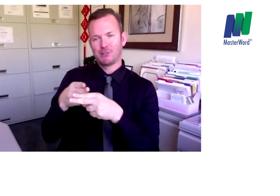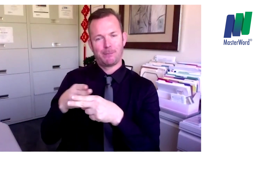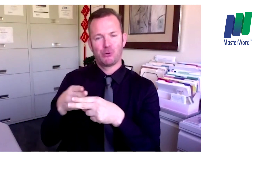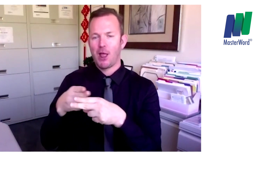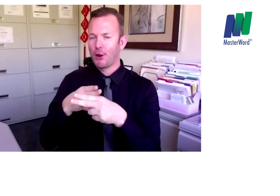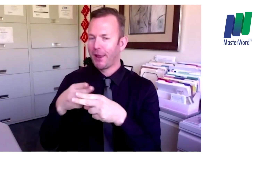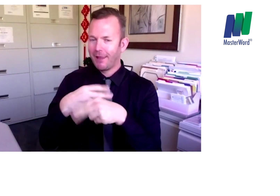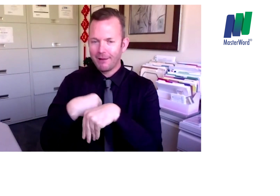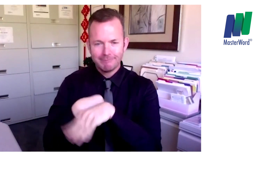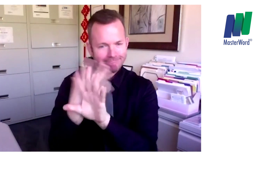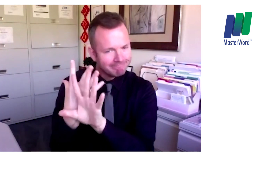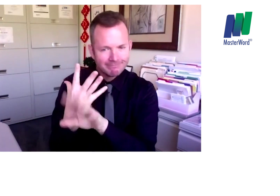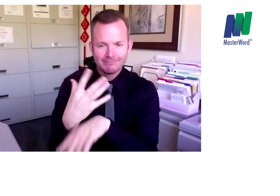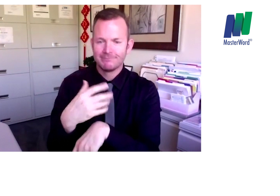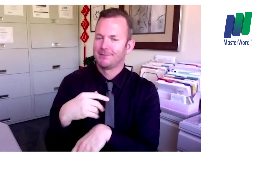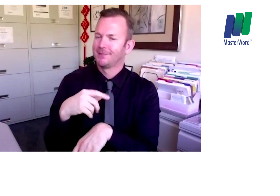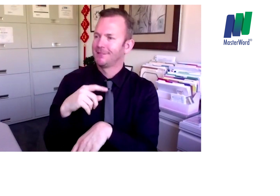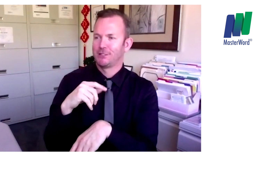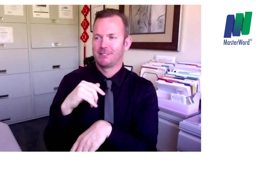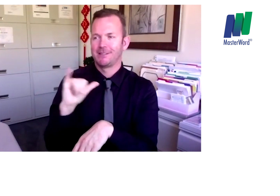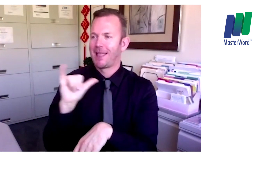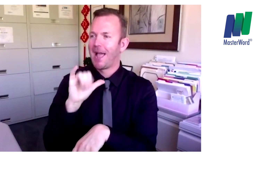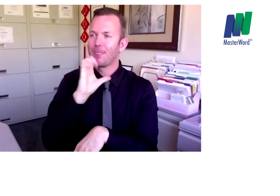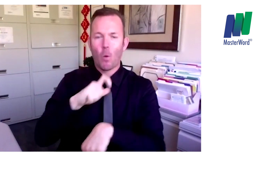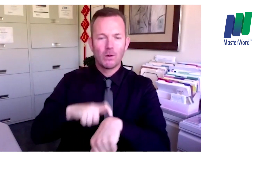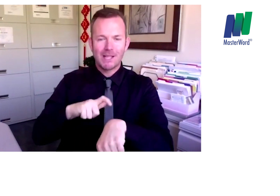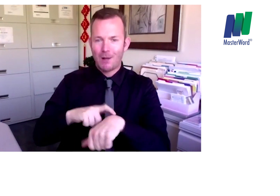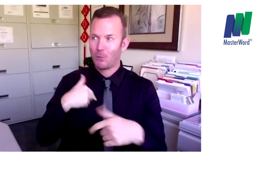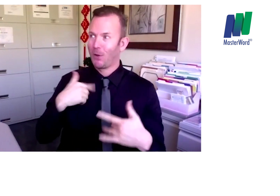ourselves, like you said, to connect.